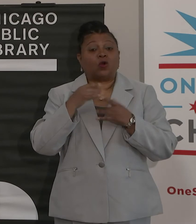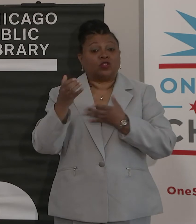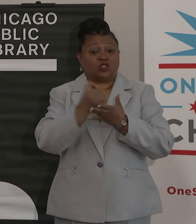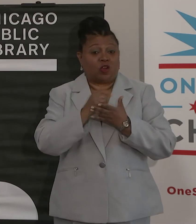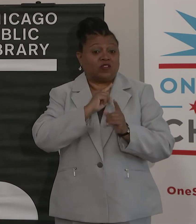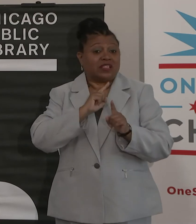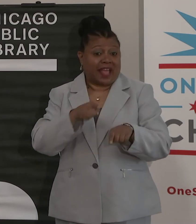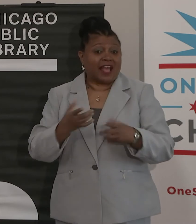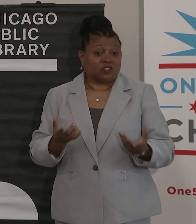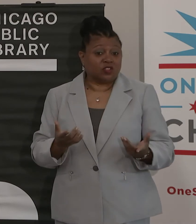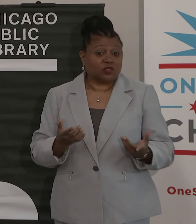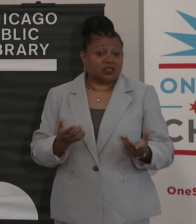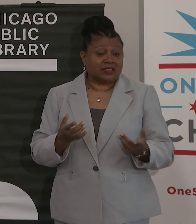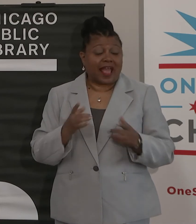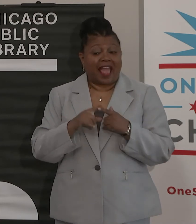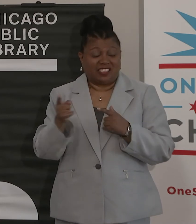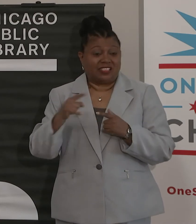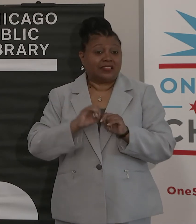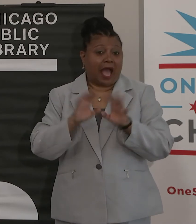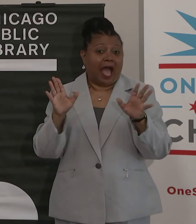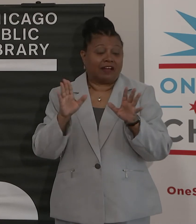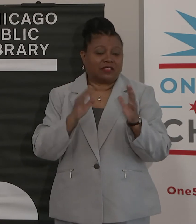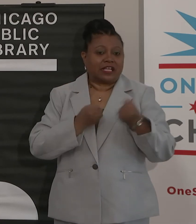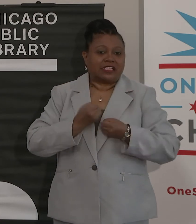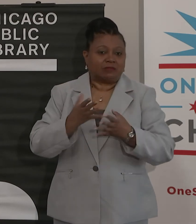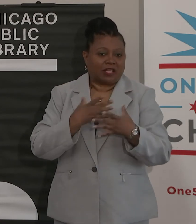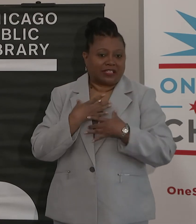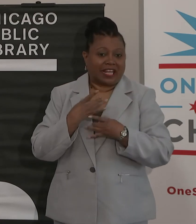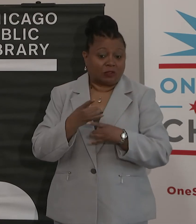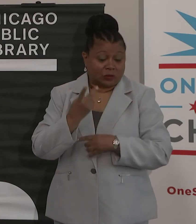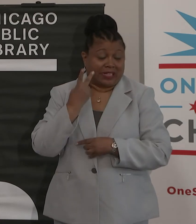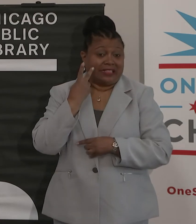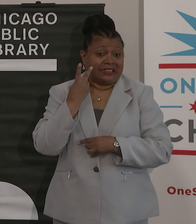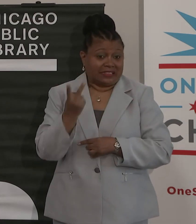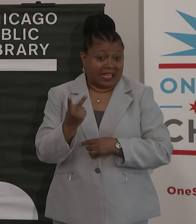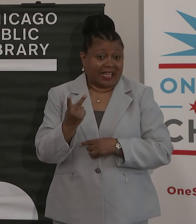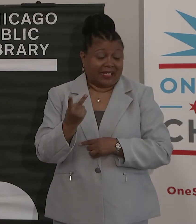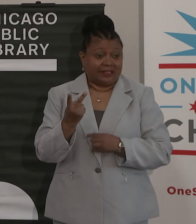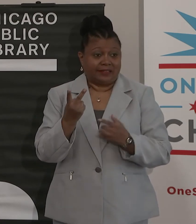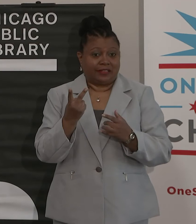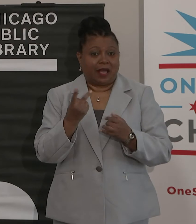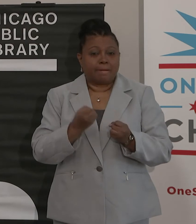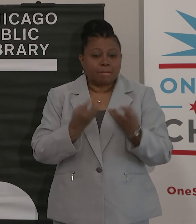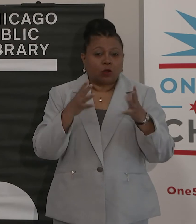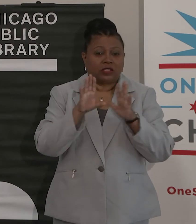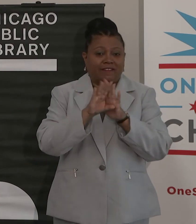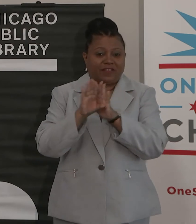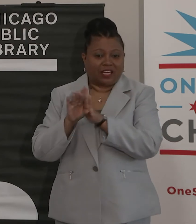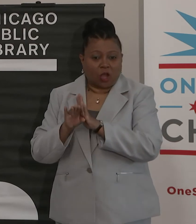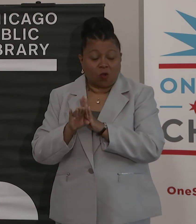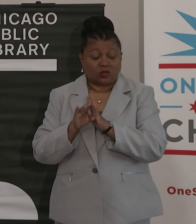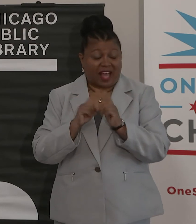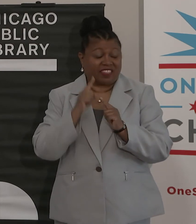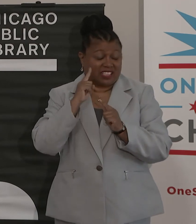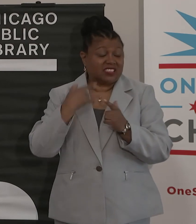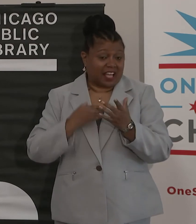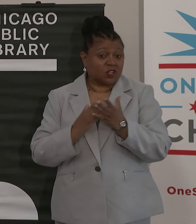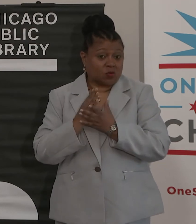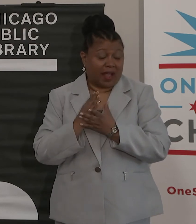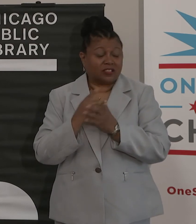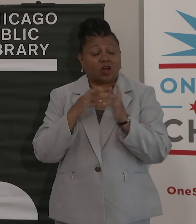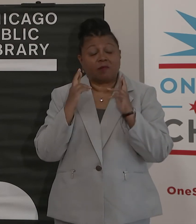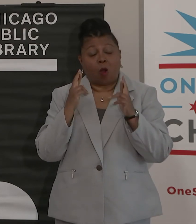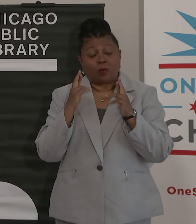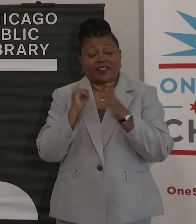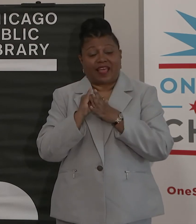some answers. And she's obviously expressed an interest in seeing multiple videos, and I think she has a right to, so I'm